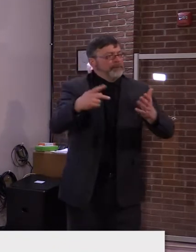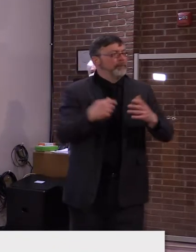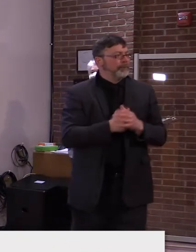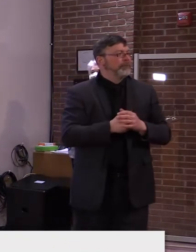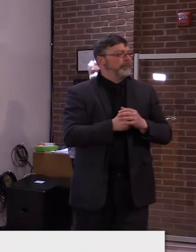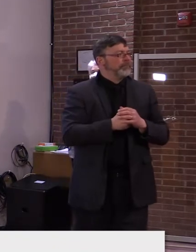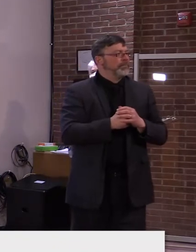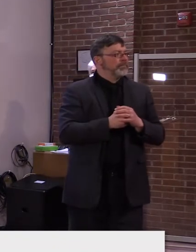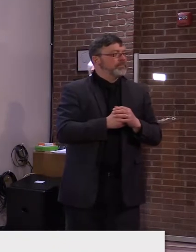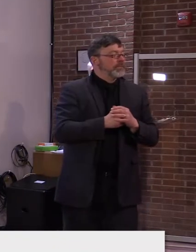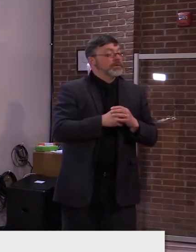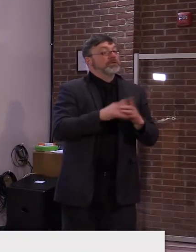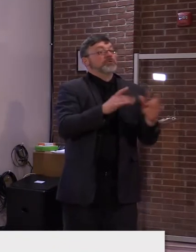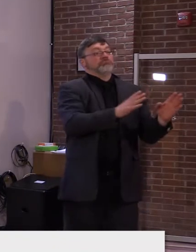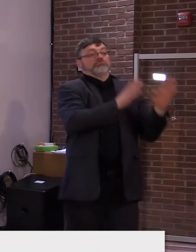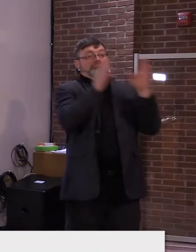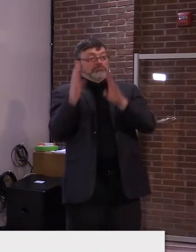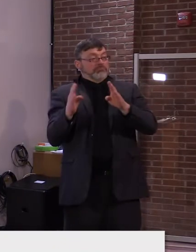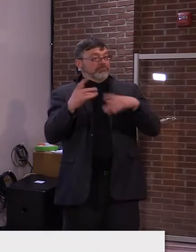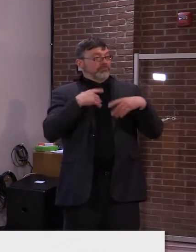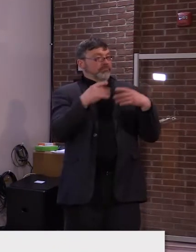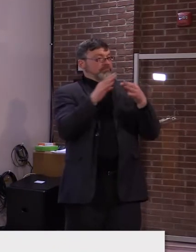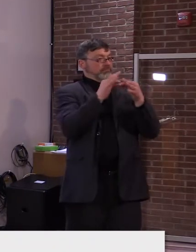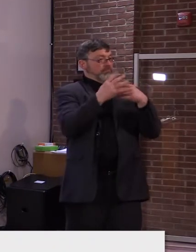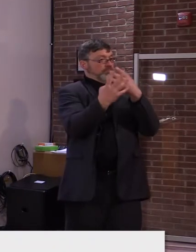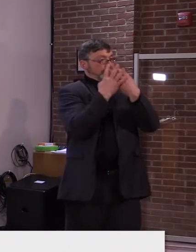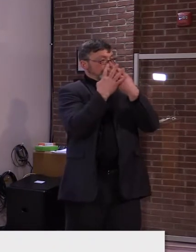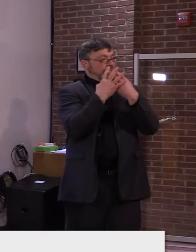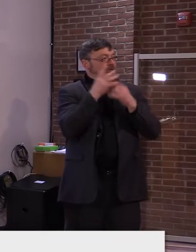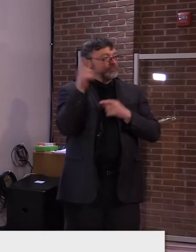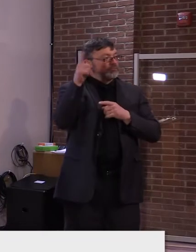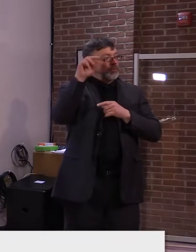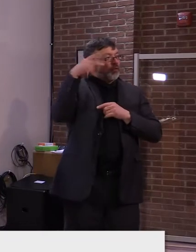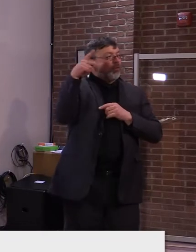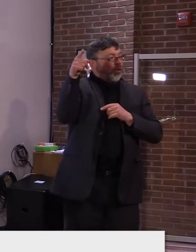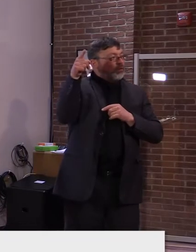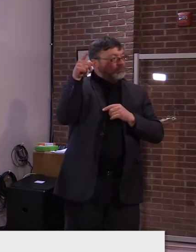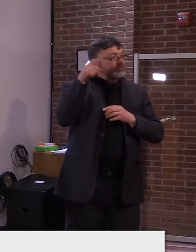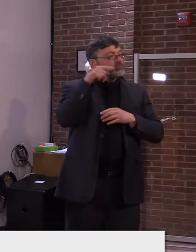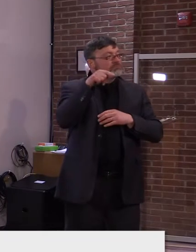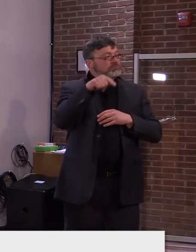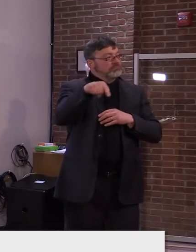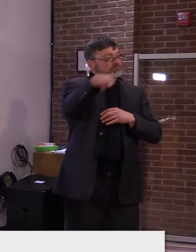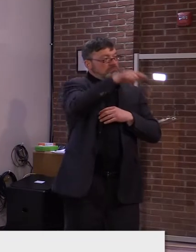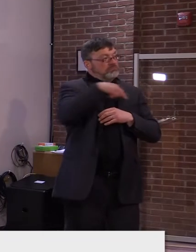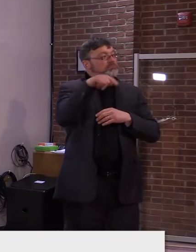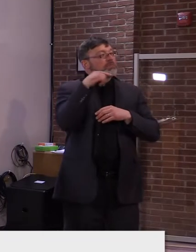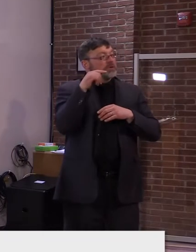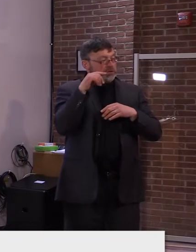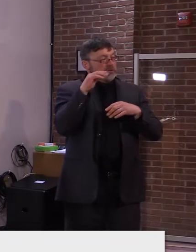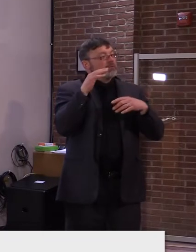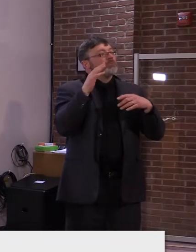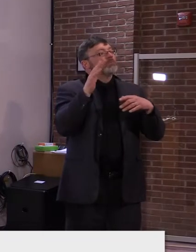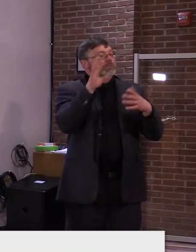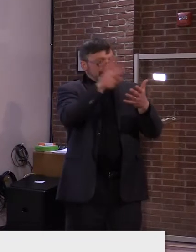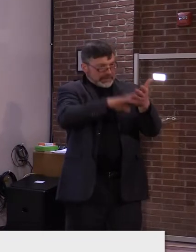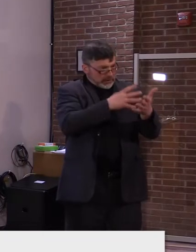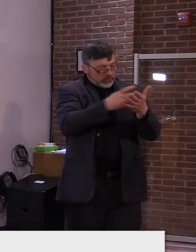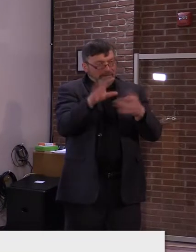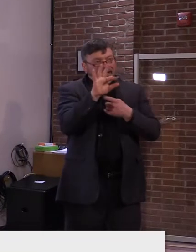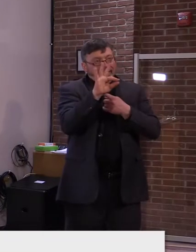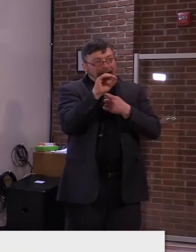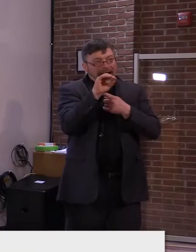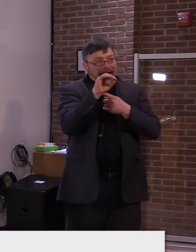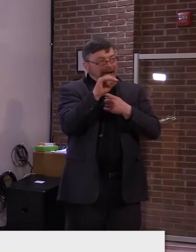least one dose of vaccine. Next week, approximately 90 individuals are scheduled. 78 Vermont incarcerated individuals